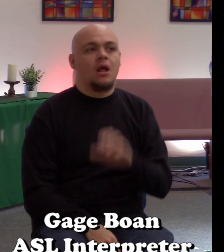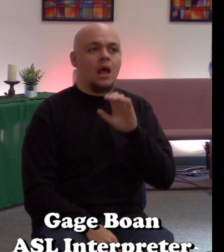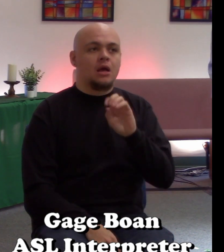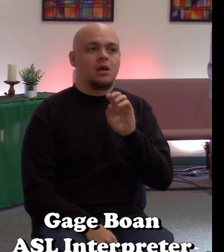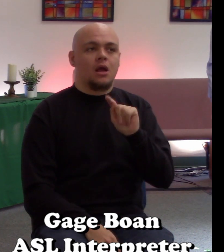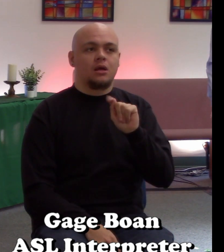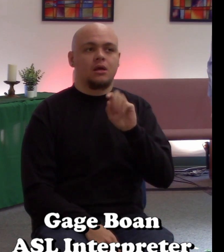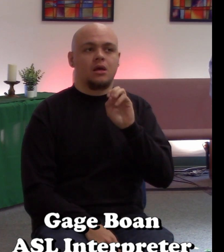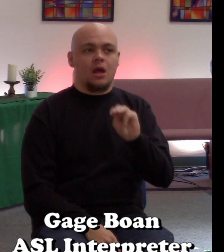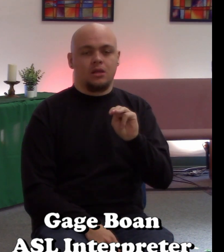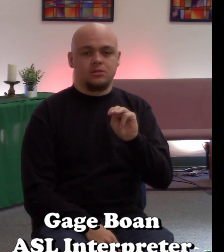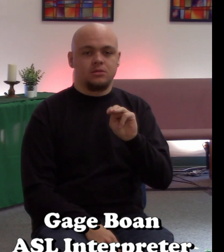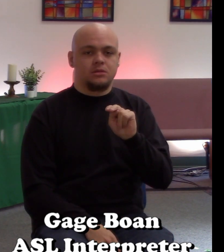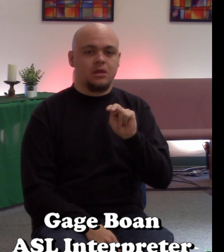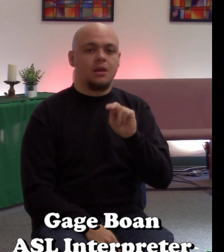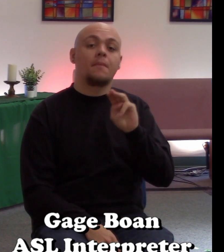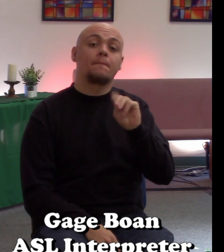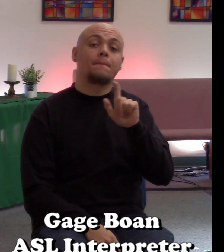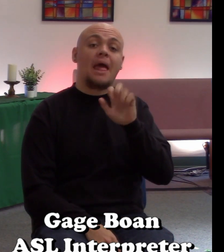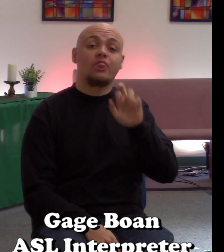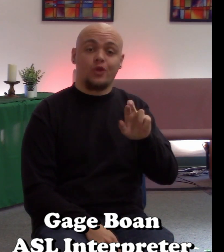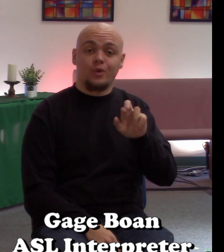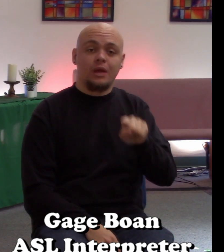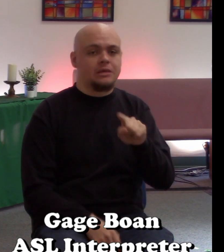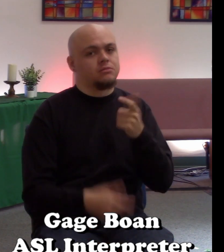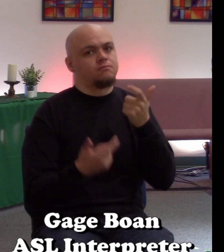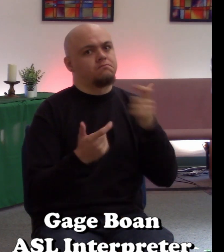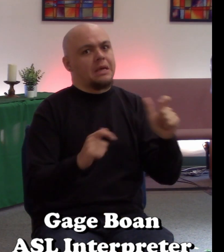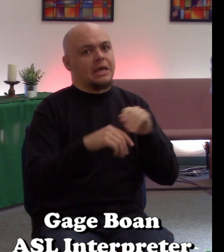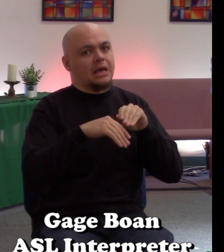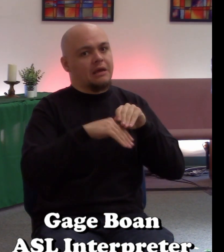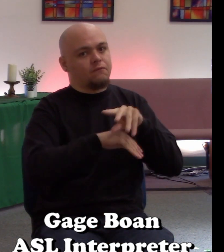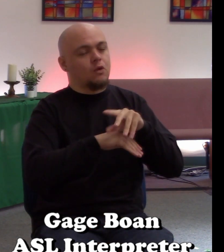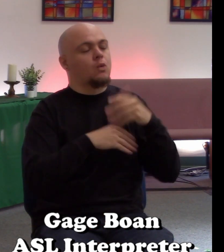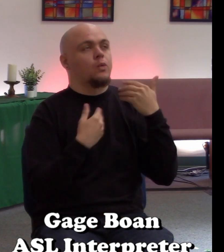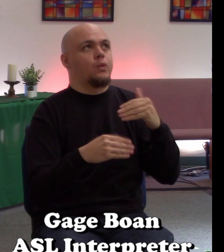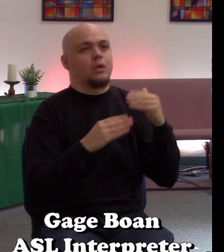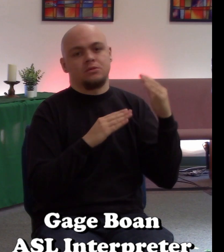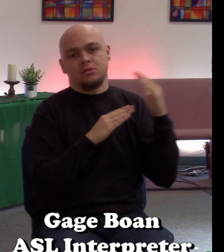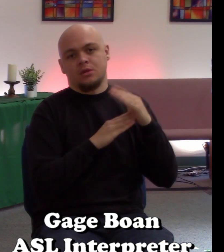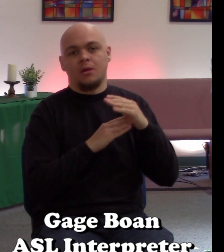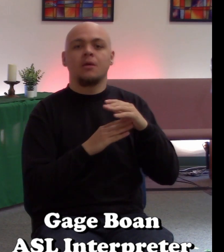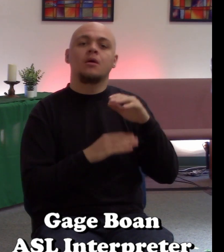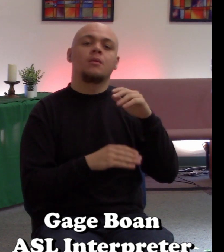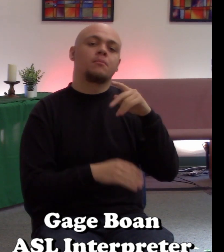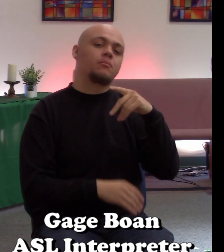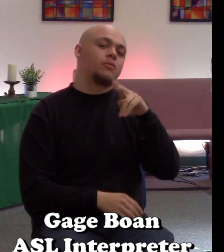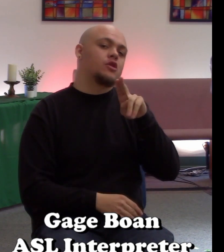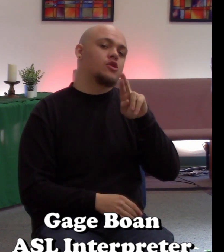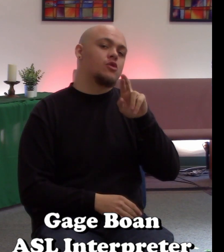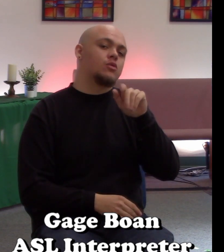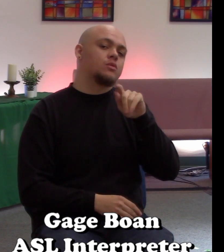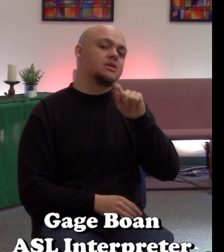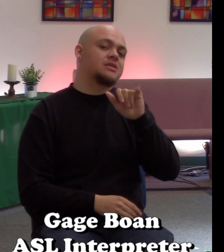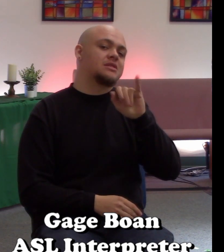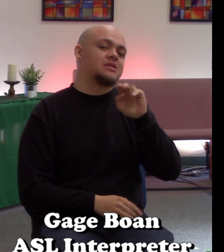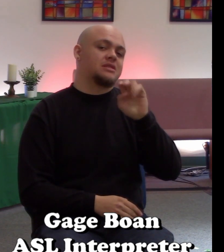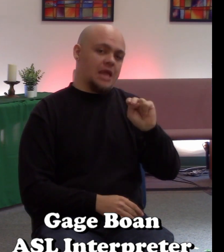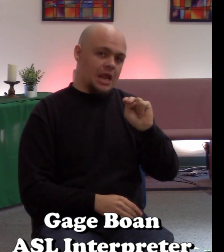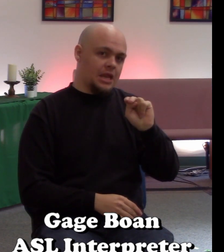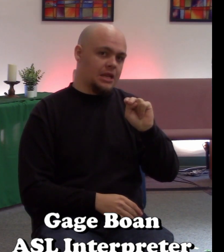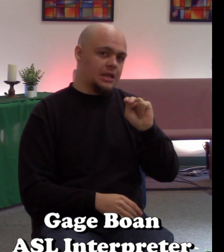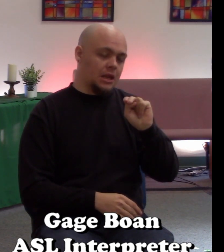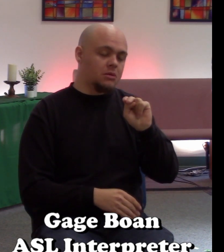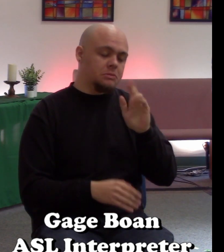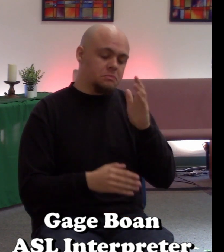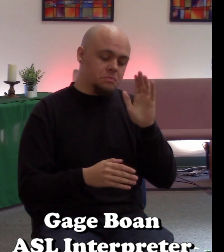a huge influence on American religion, right? Very prominent Puritan minister, came, up in